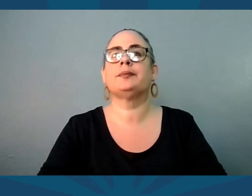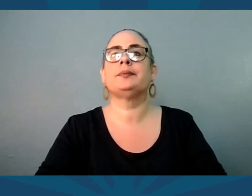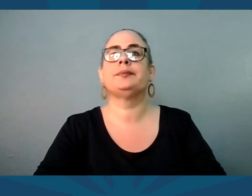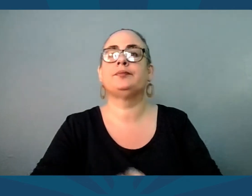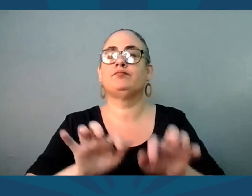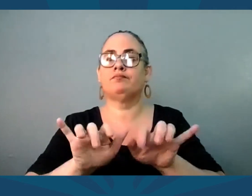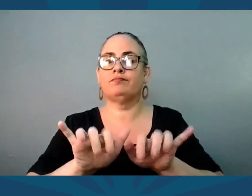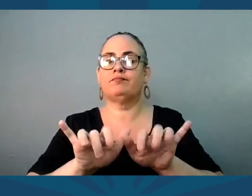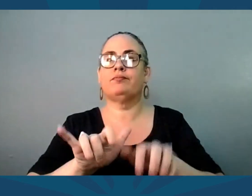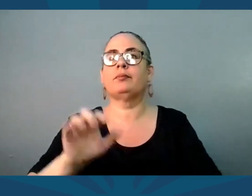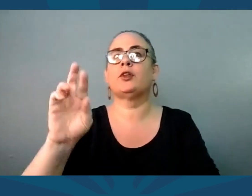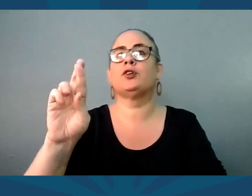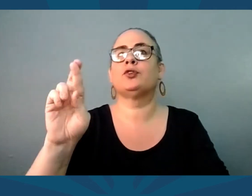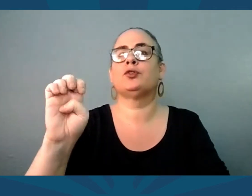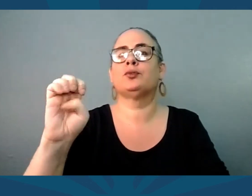928-428-3562.